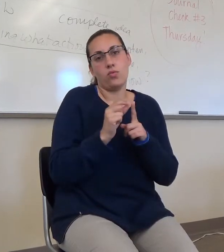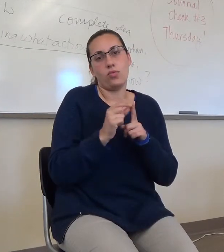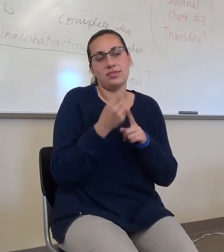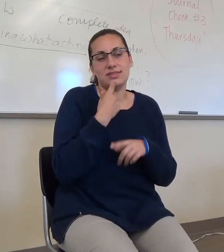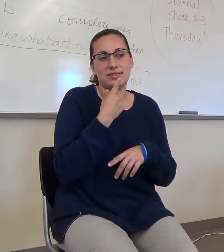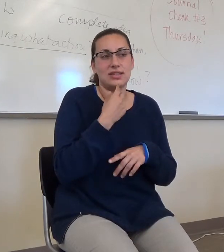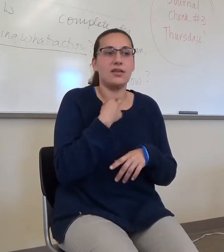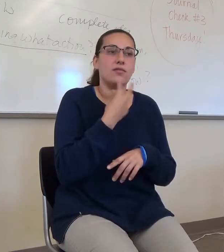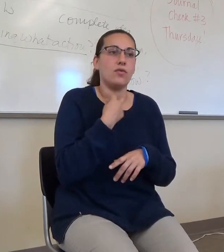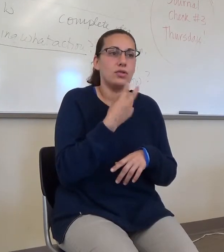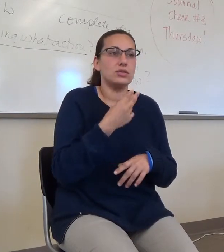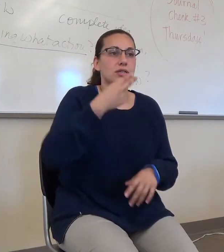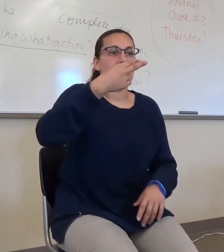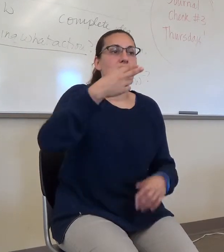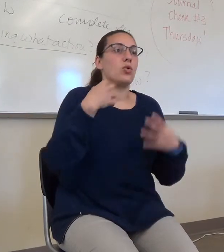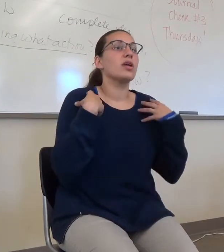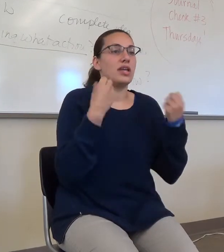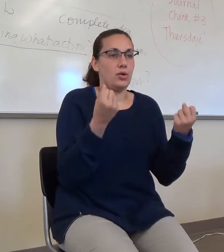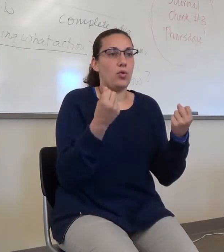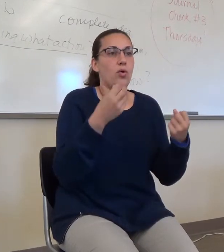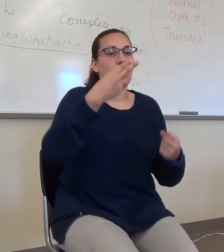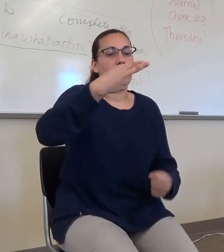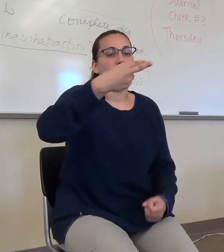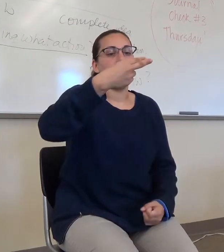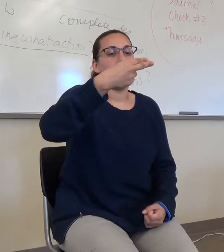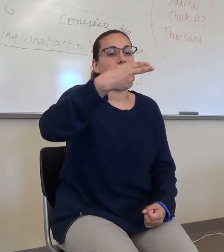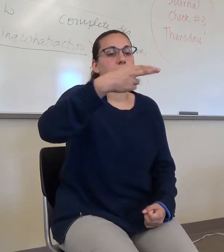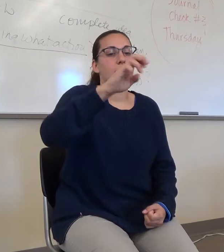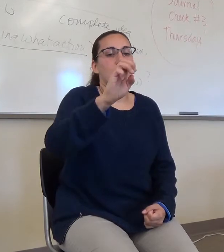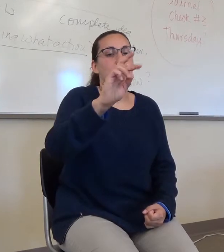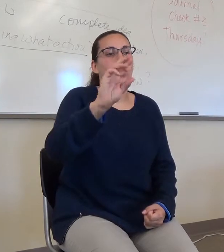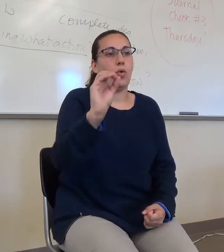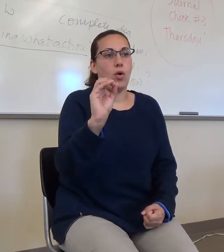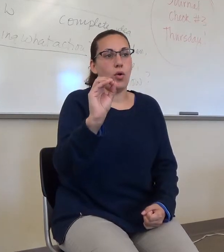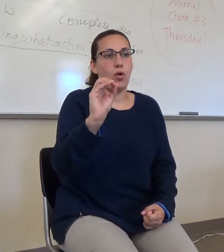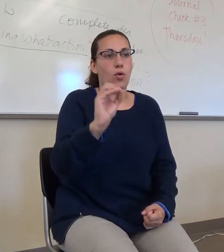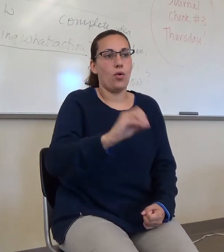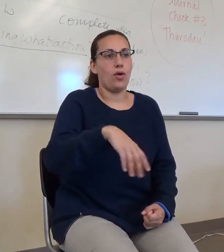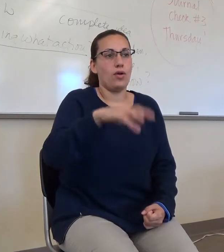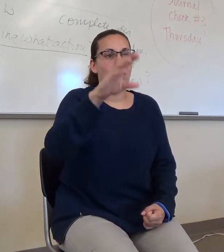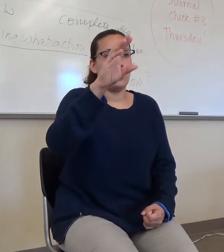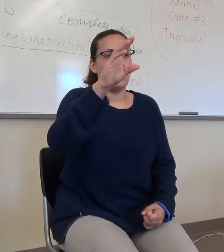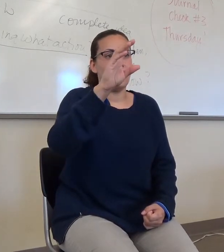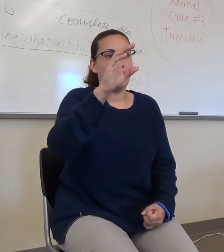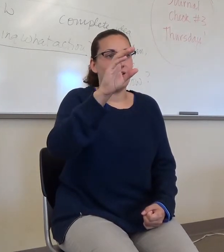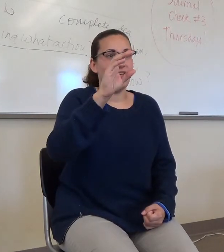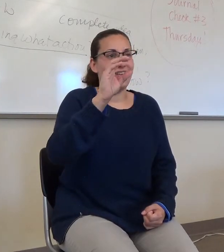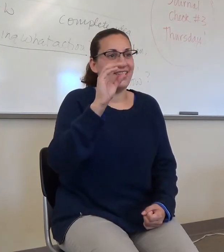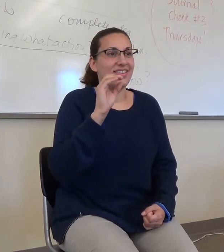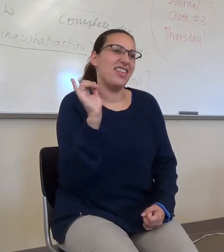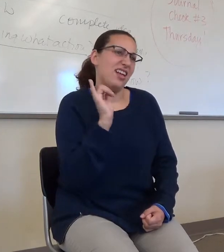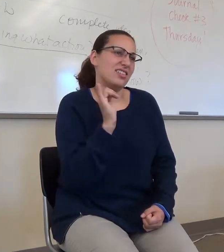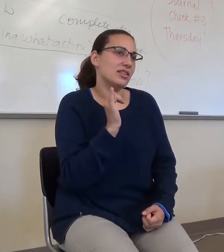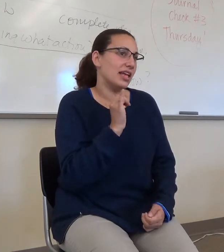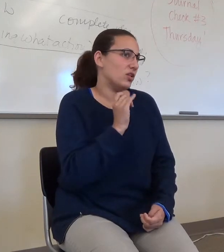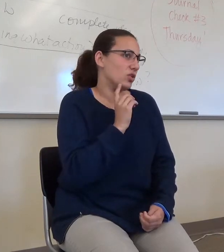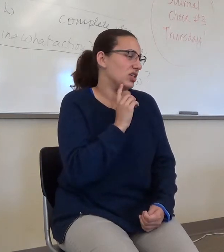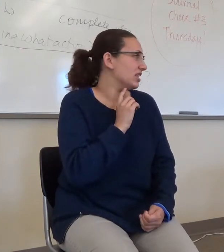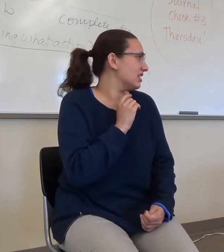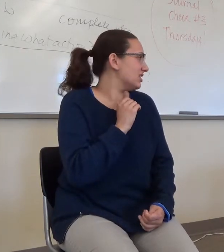is Herodotus, okay? So according to this guy, however you Like pronounce it. Hercules?